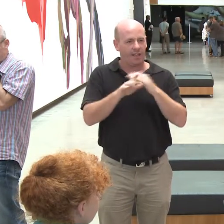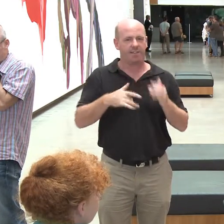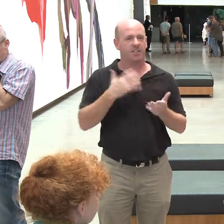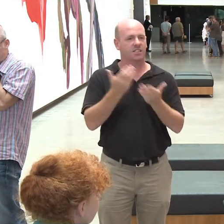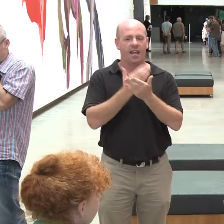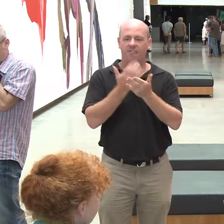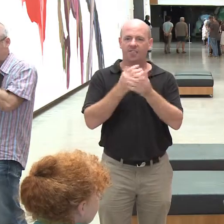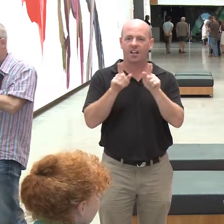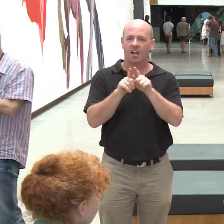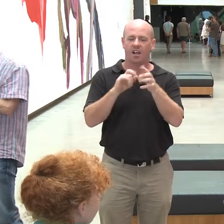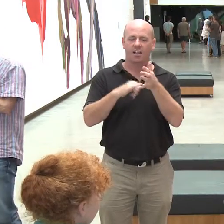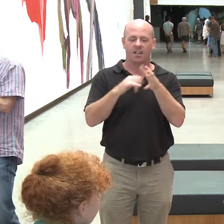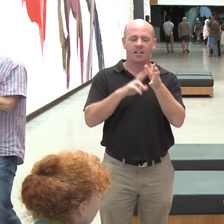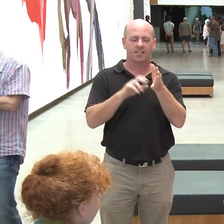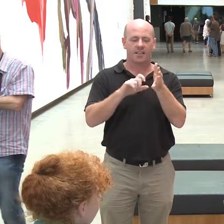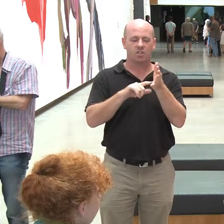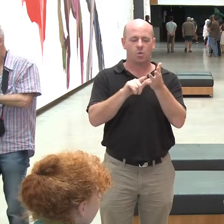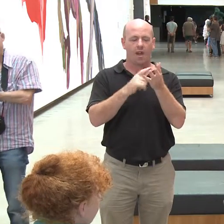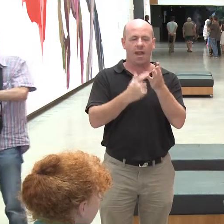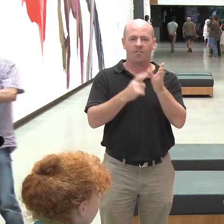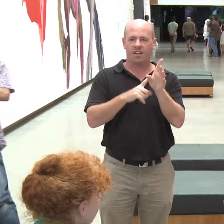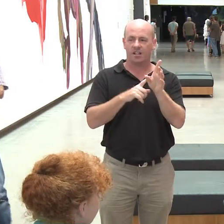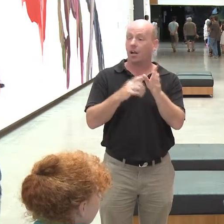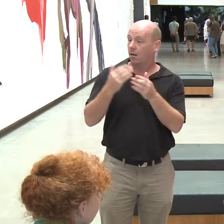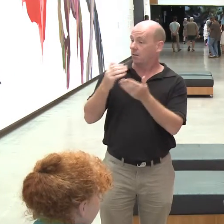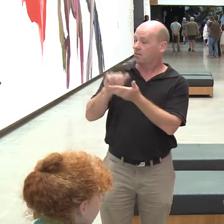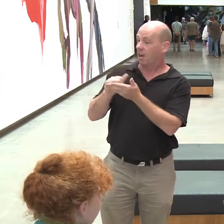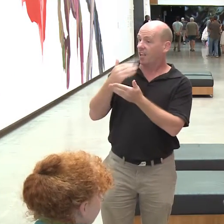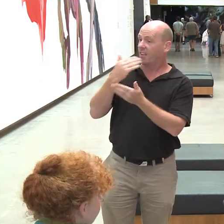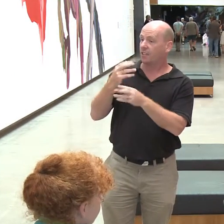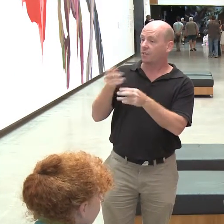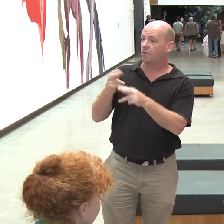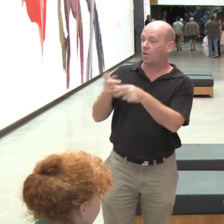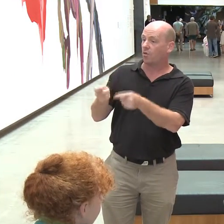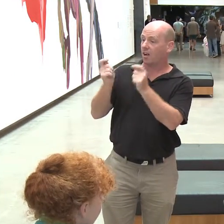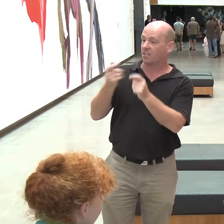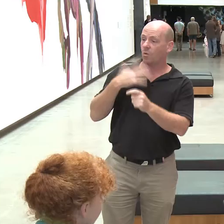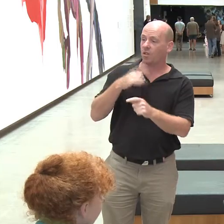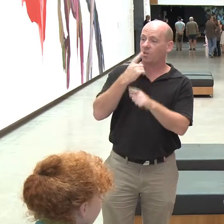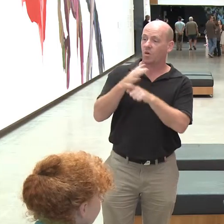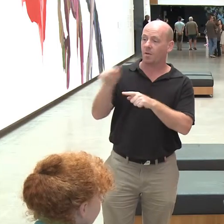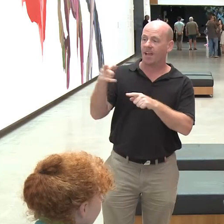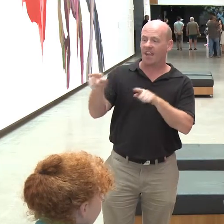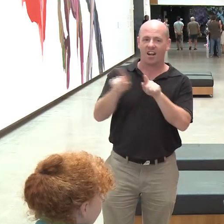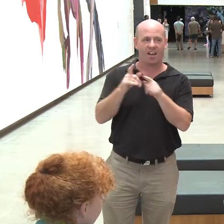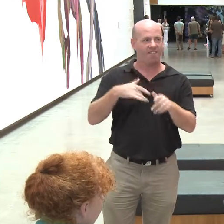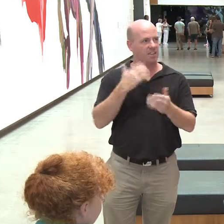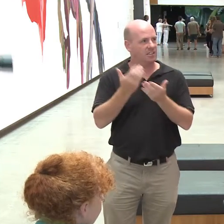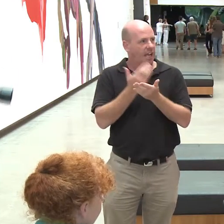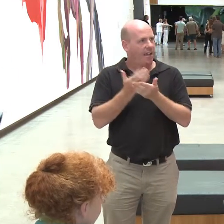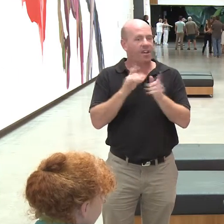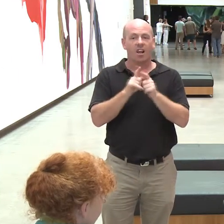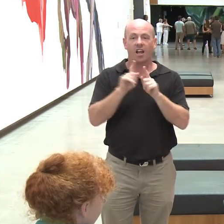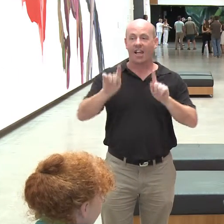No, I would agree with you. I was actually, thank you for raising that, because it was something that I wanted to just say, that the difference